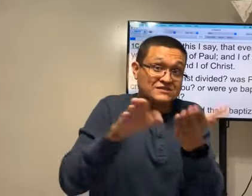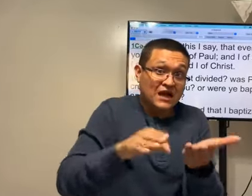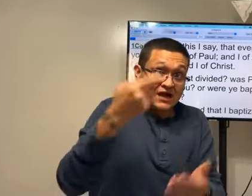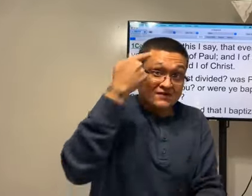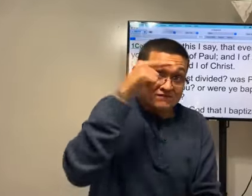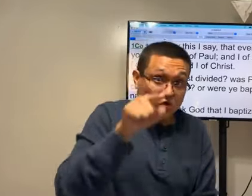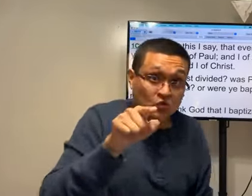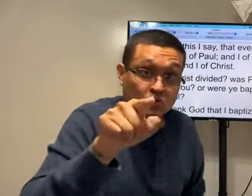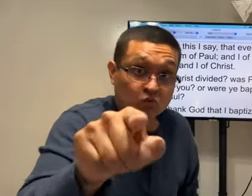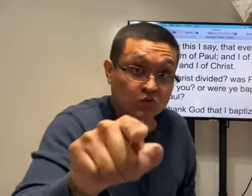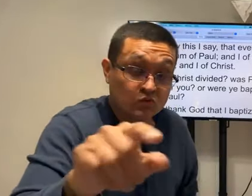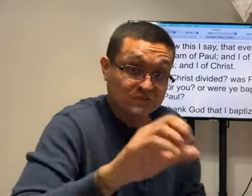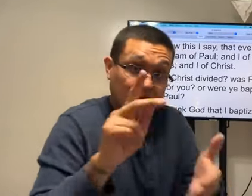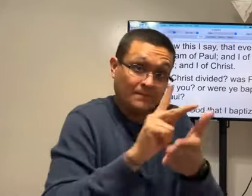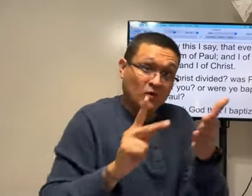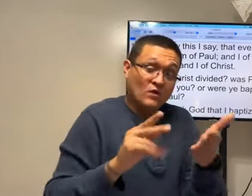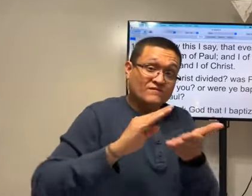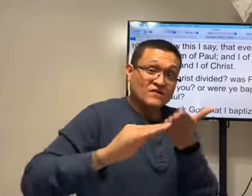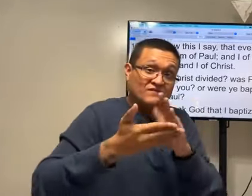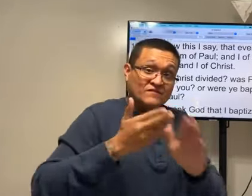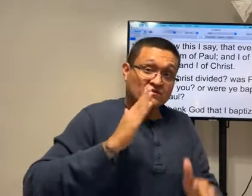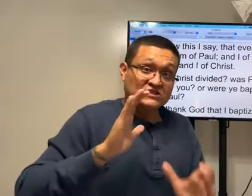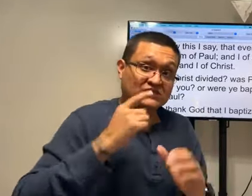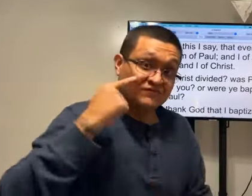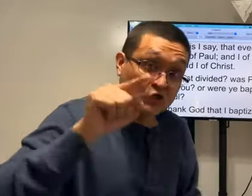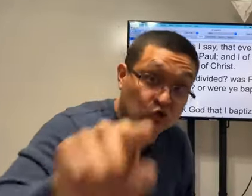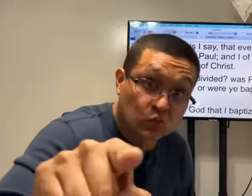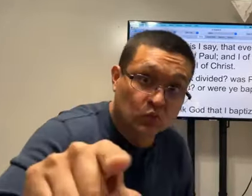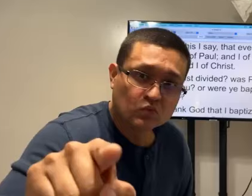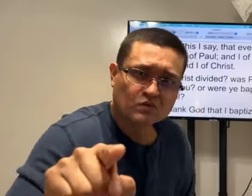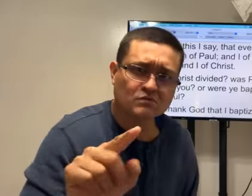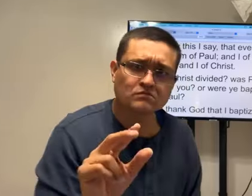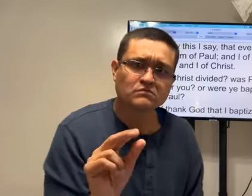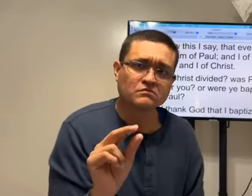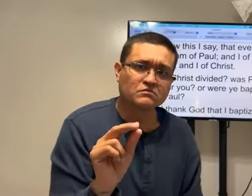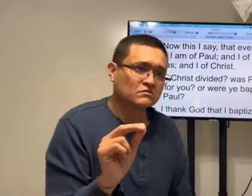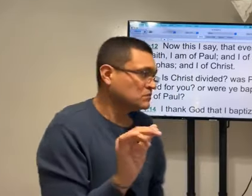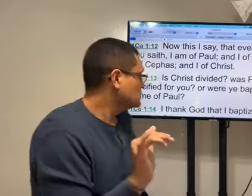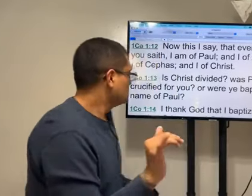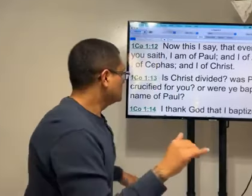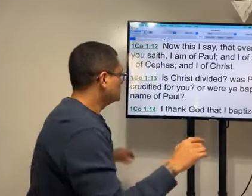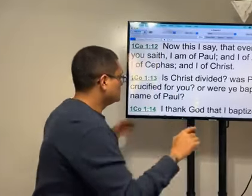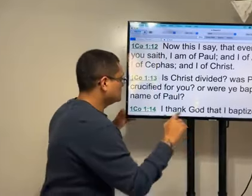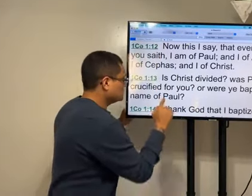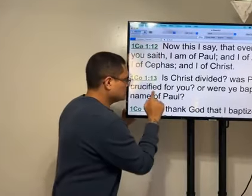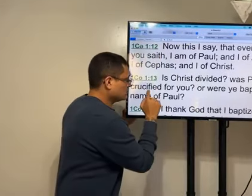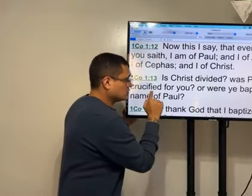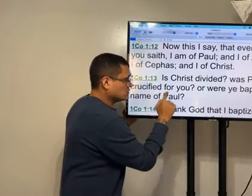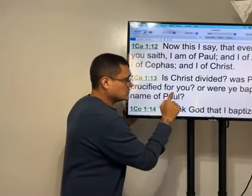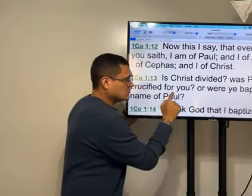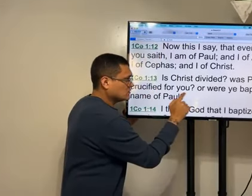Did Paul die for you? Did Paul forgive your sins? No.